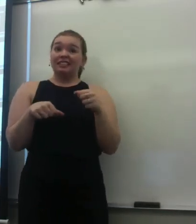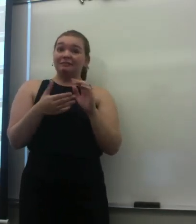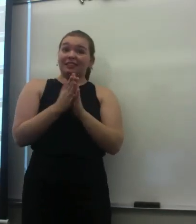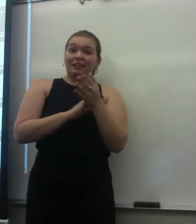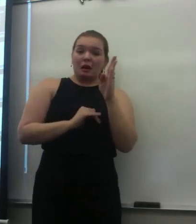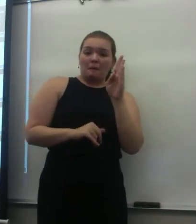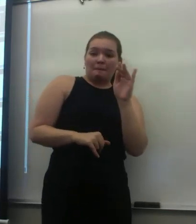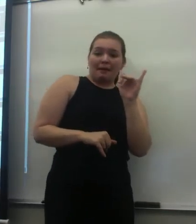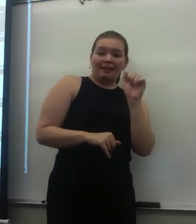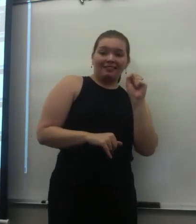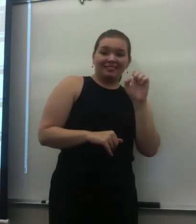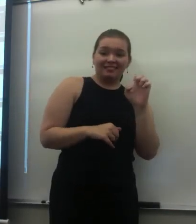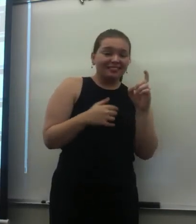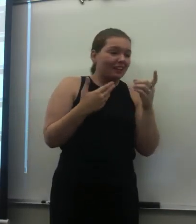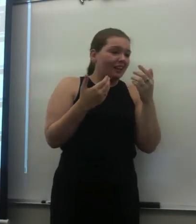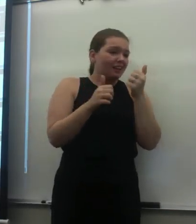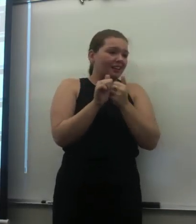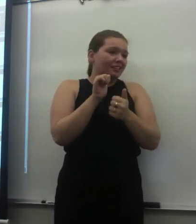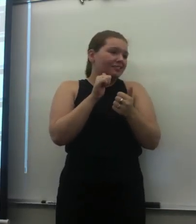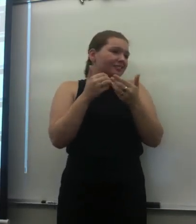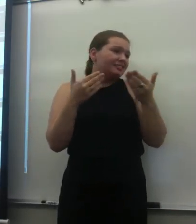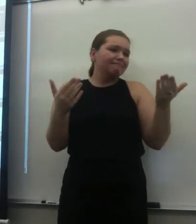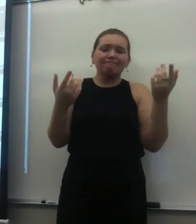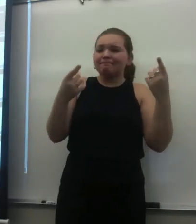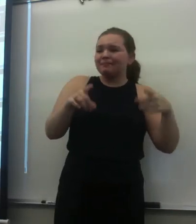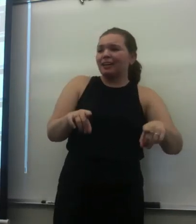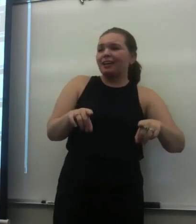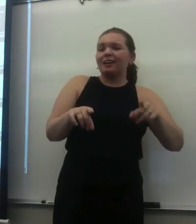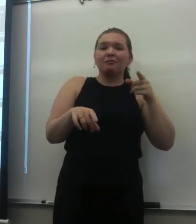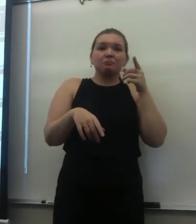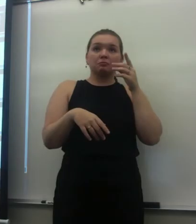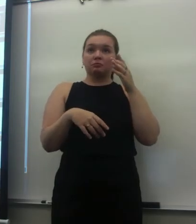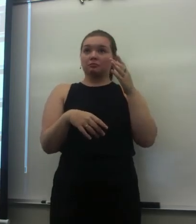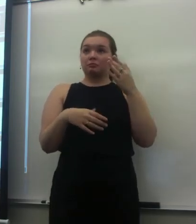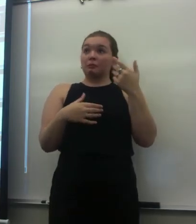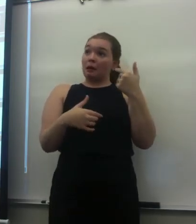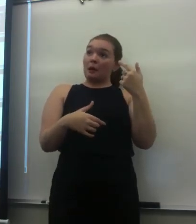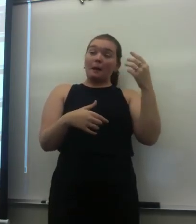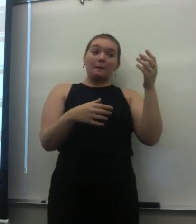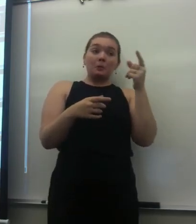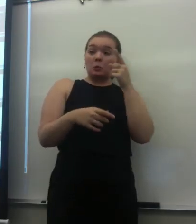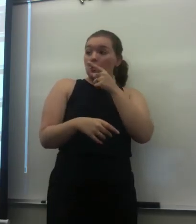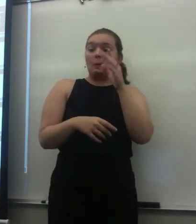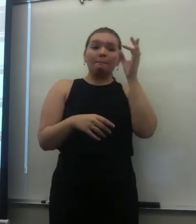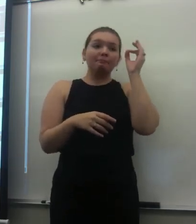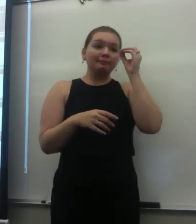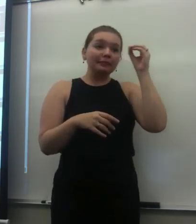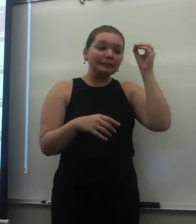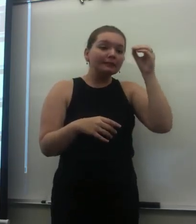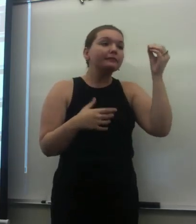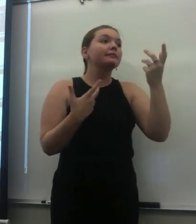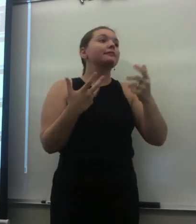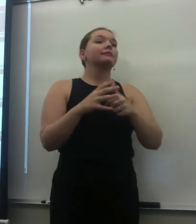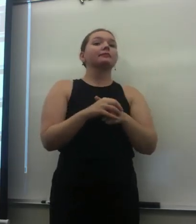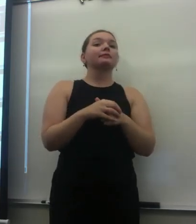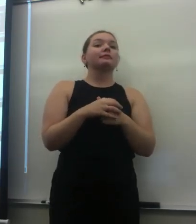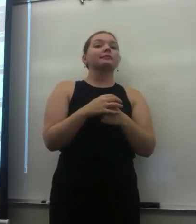anything could happen. Yeah. You could have your own opinion, or you could hear of something that might not be I think it brought might be up. linked as a